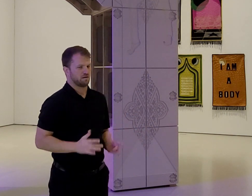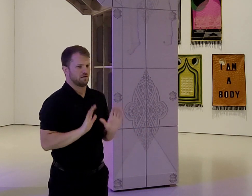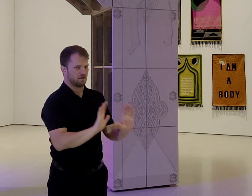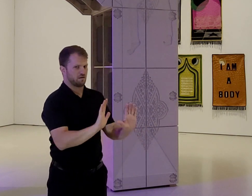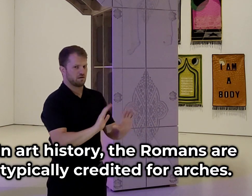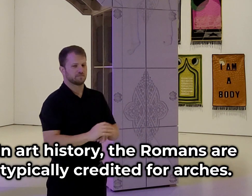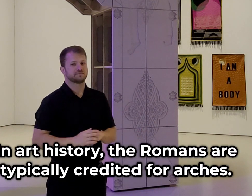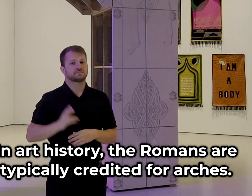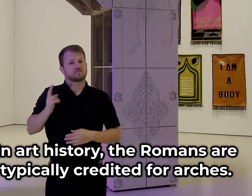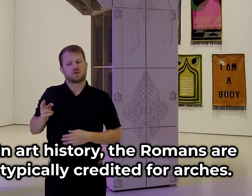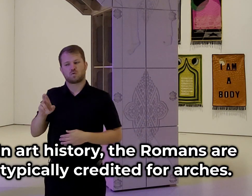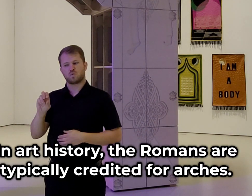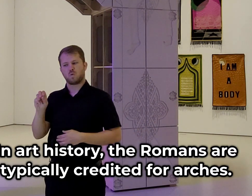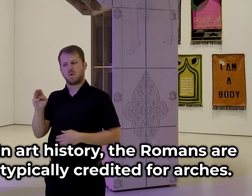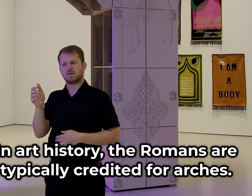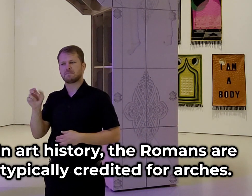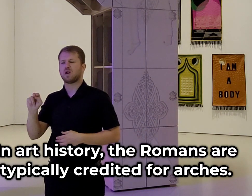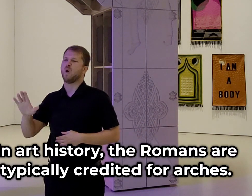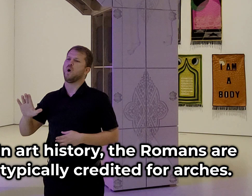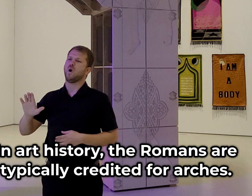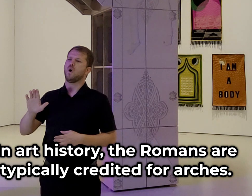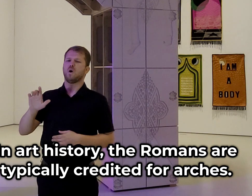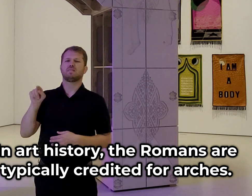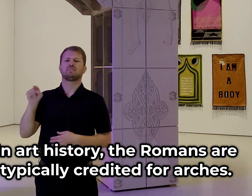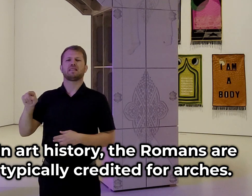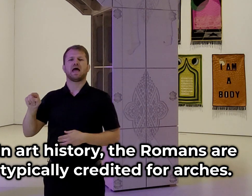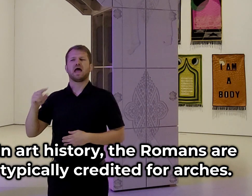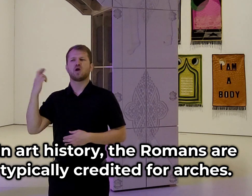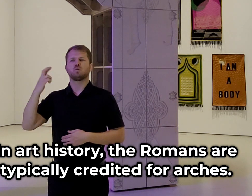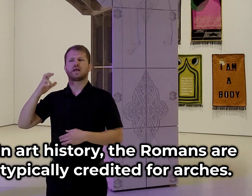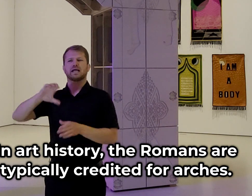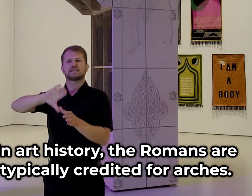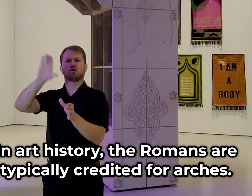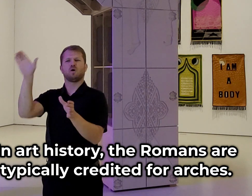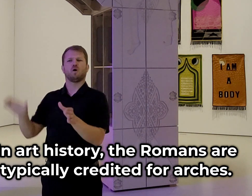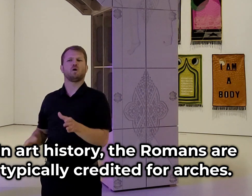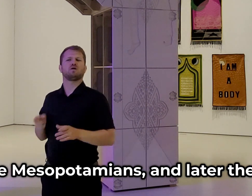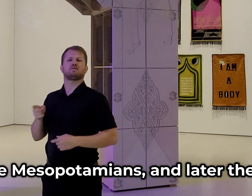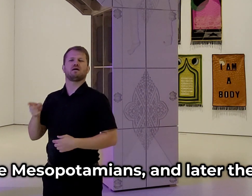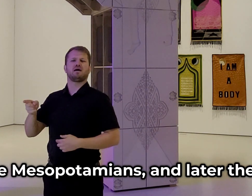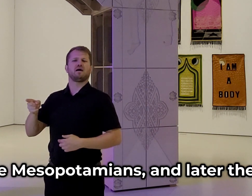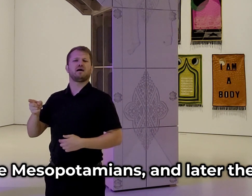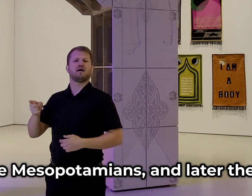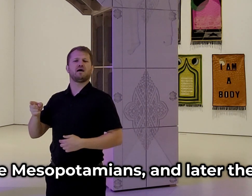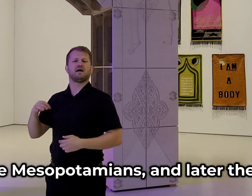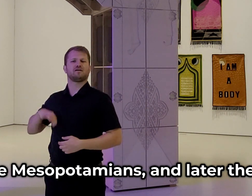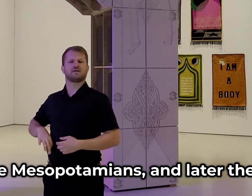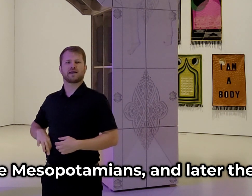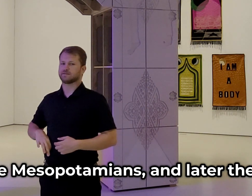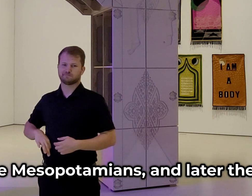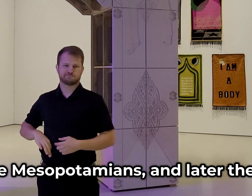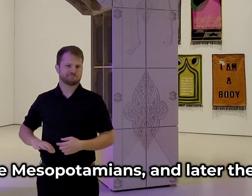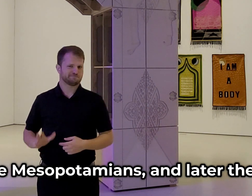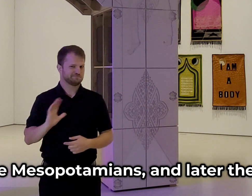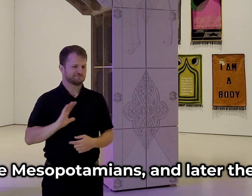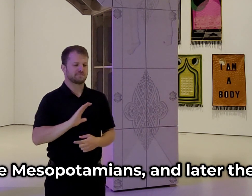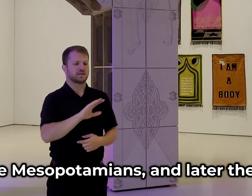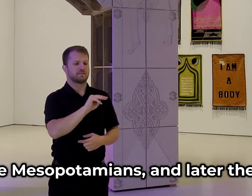In art history, the Romans are typically credited for arches. However, the Mesopotamians, and later the